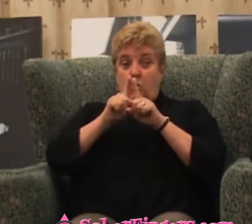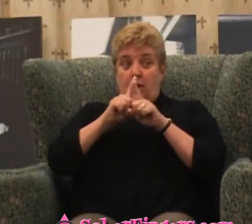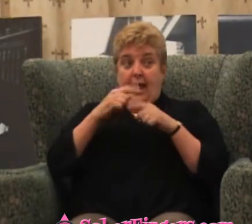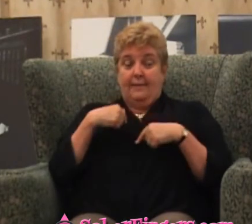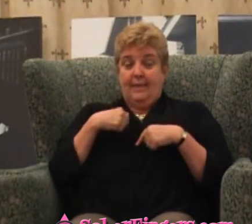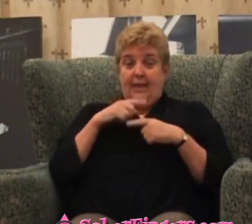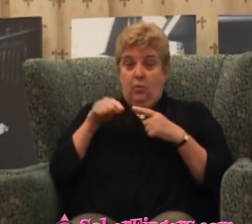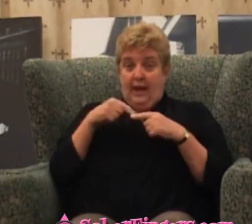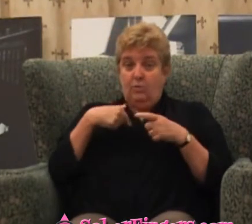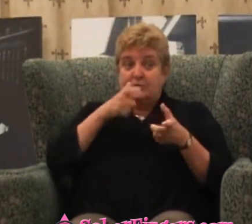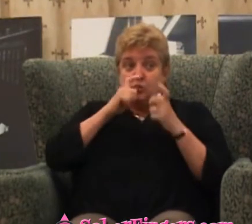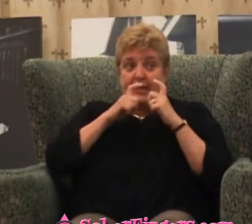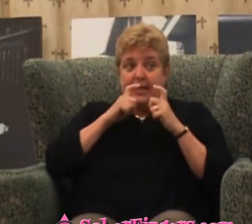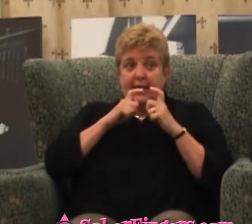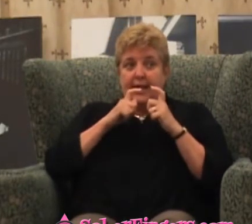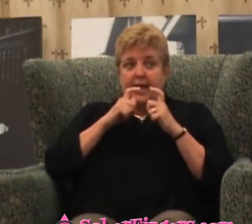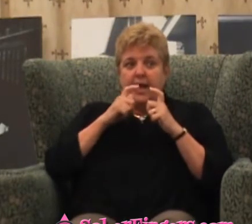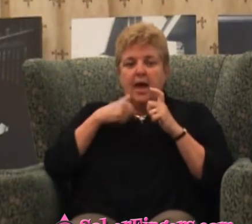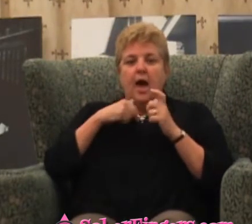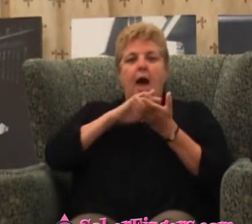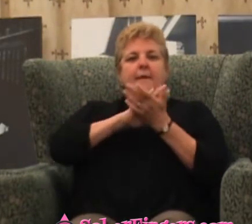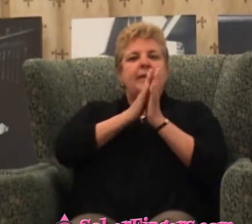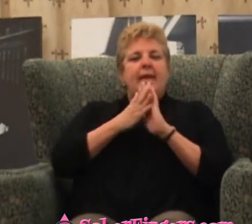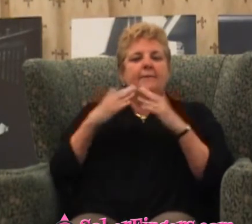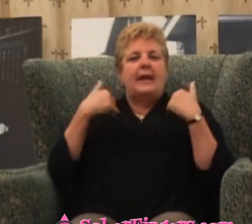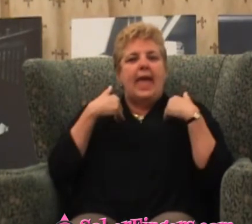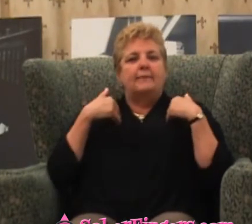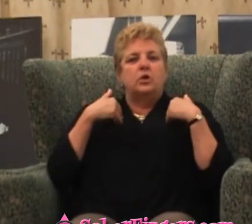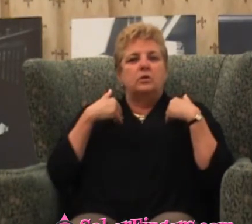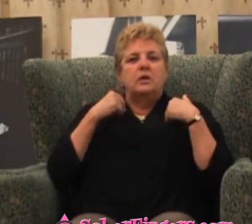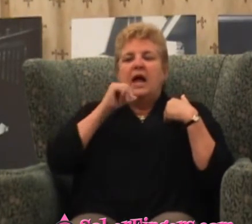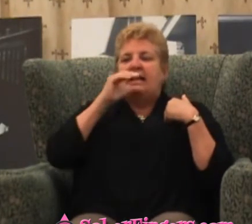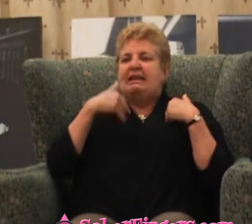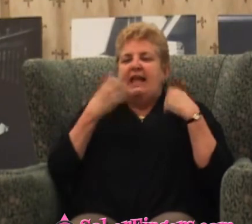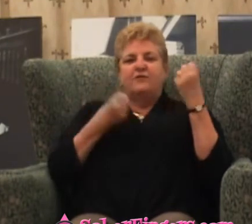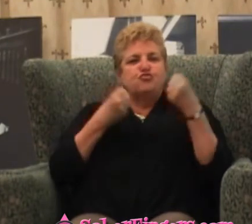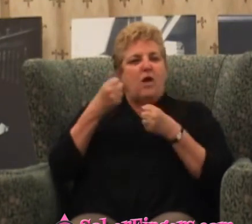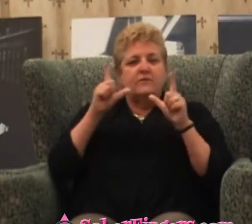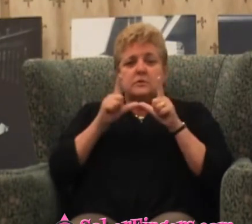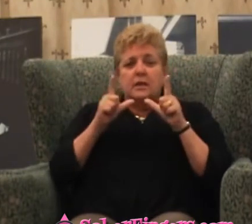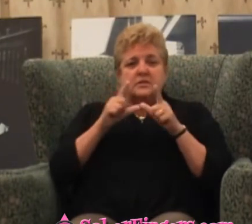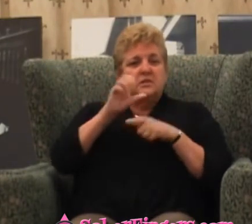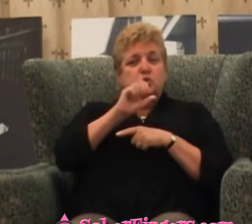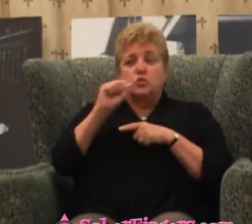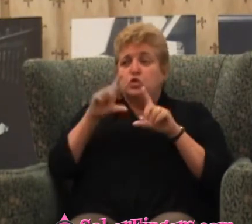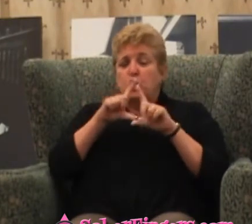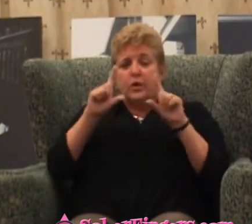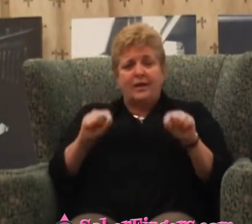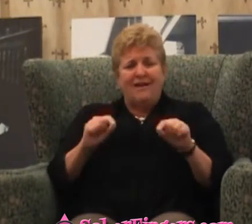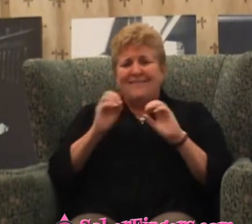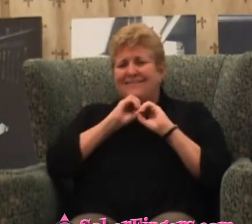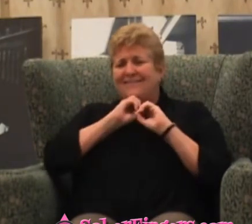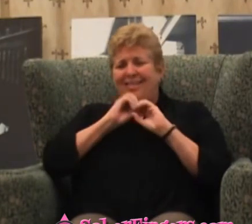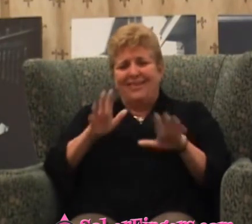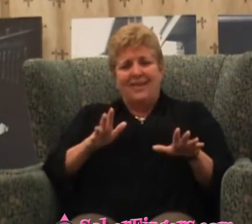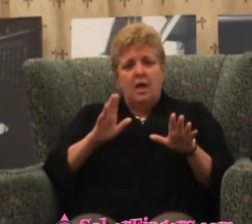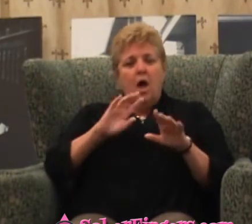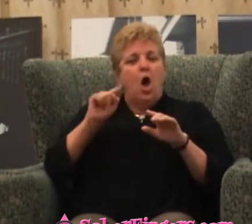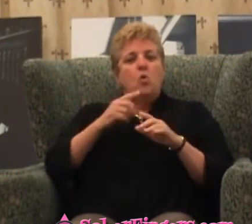drinking, I had become an animal. I didn't have a driver's license, a social security card. I only had the clothes on my back.